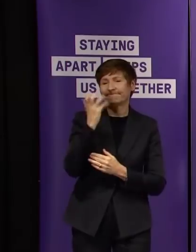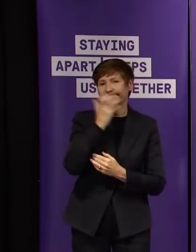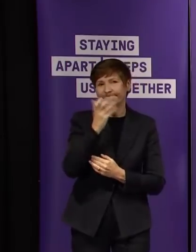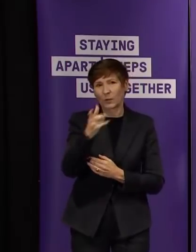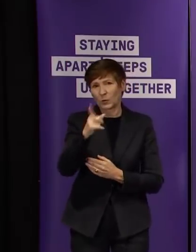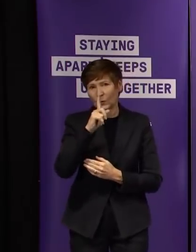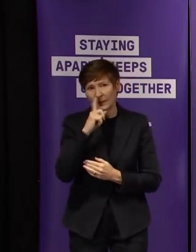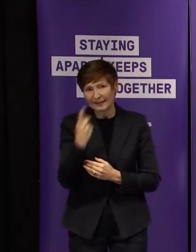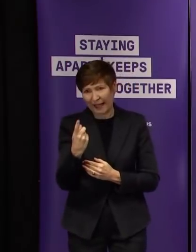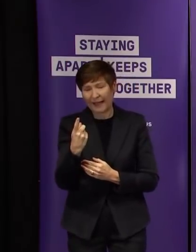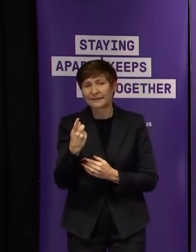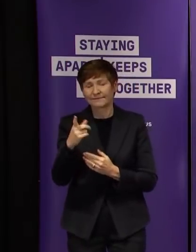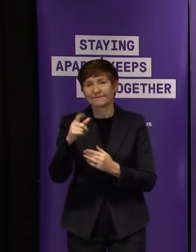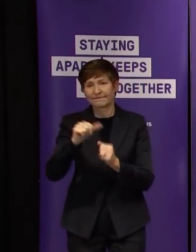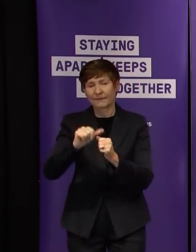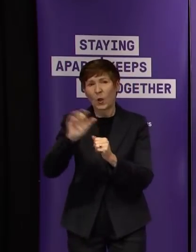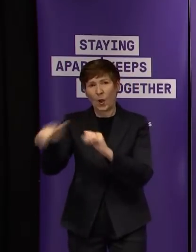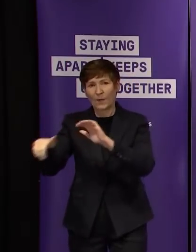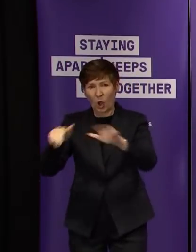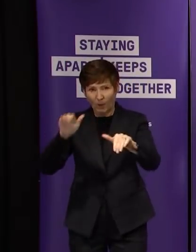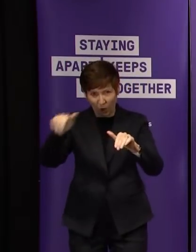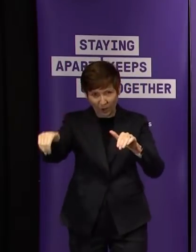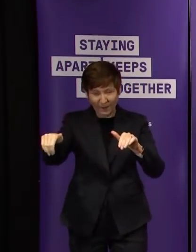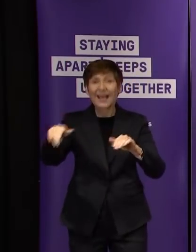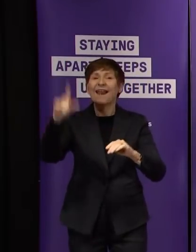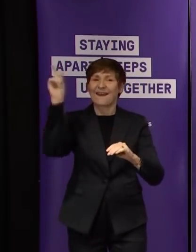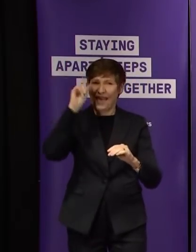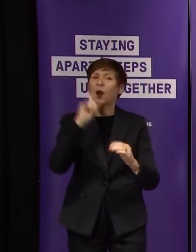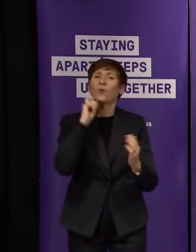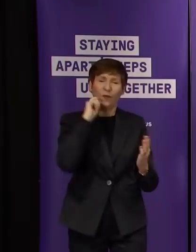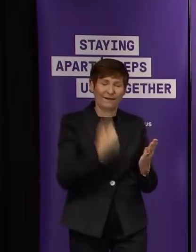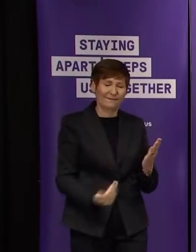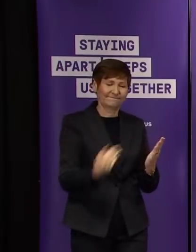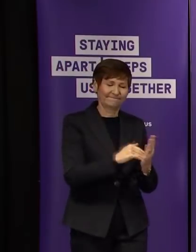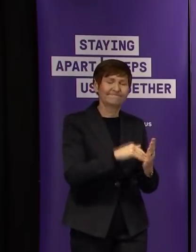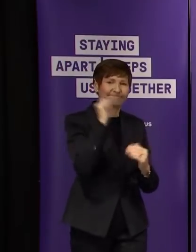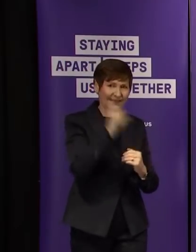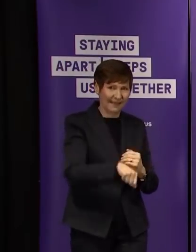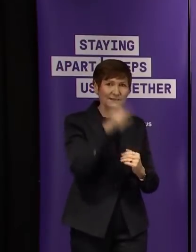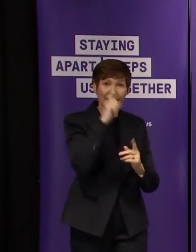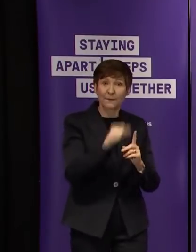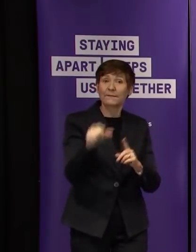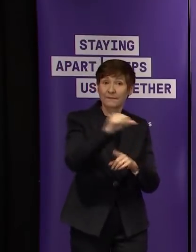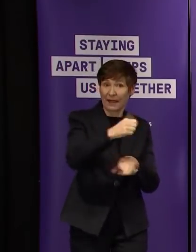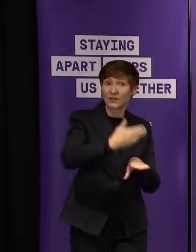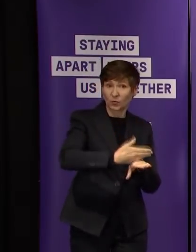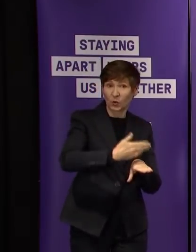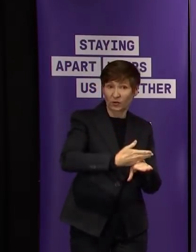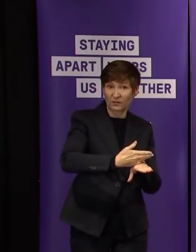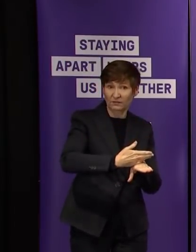sense, we think it's appropriate to add those in. So that's about 101,000 in those sectors.